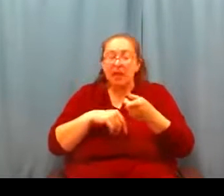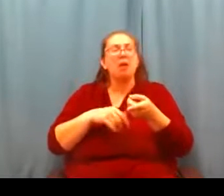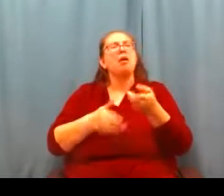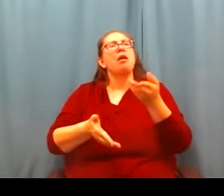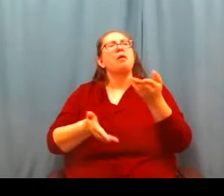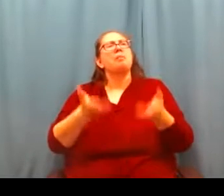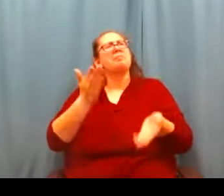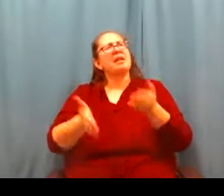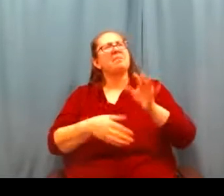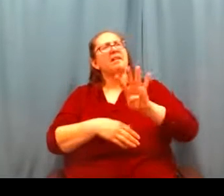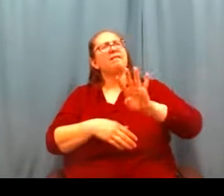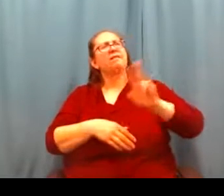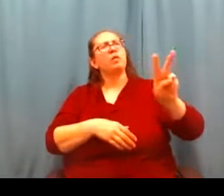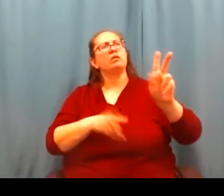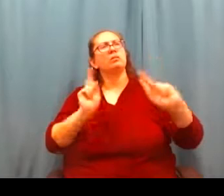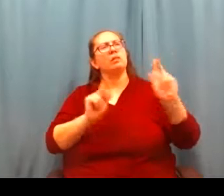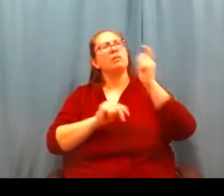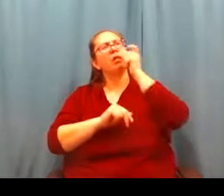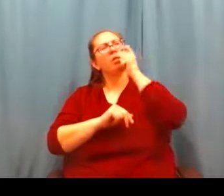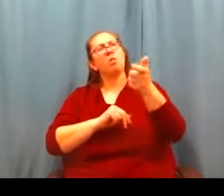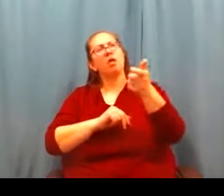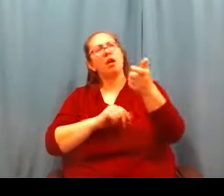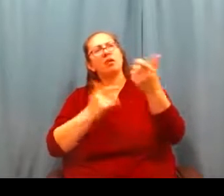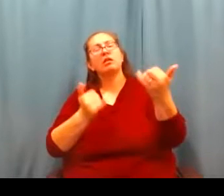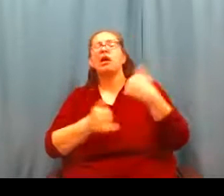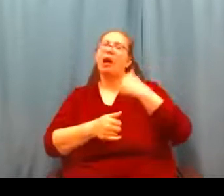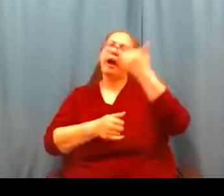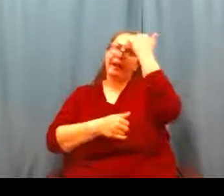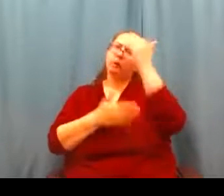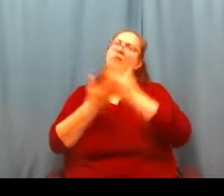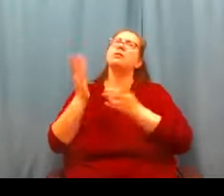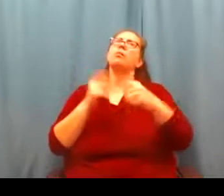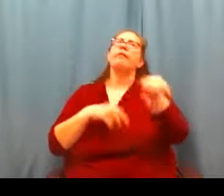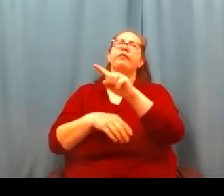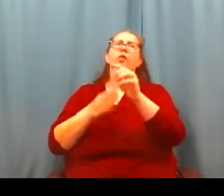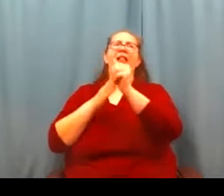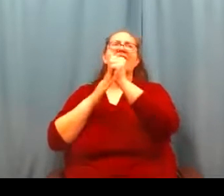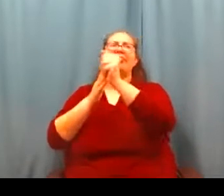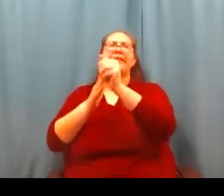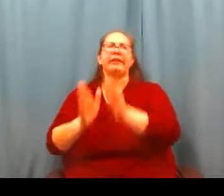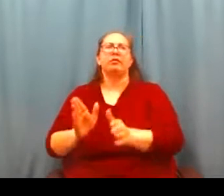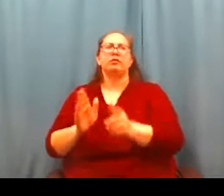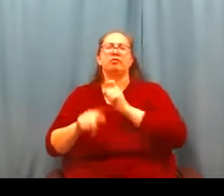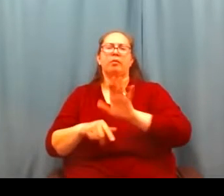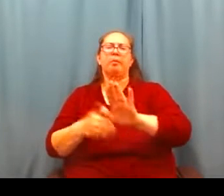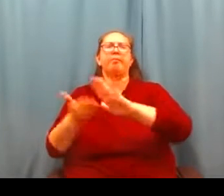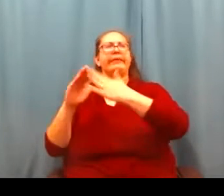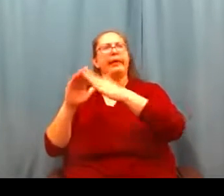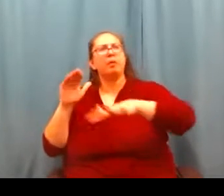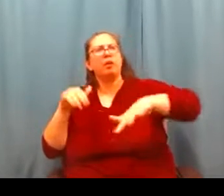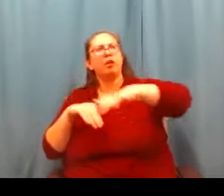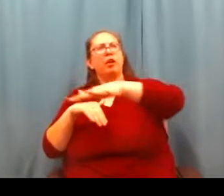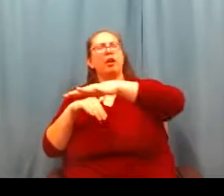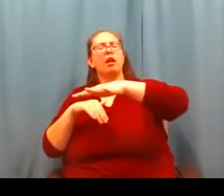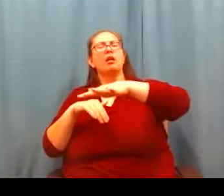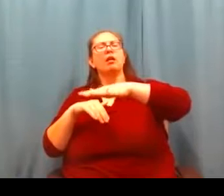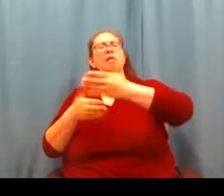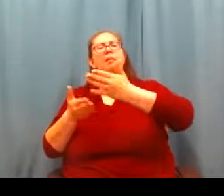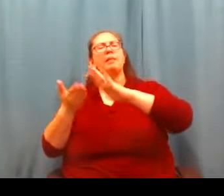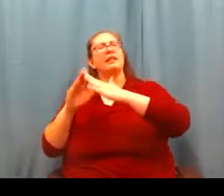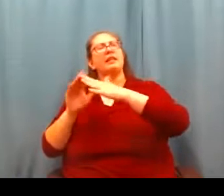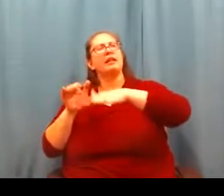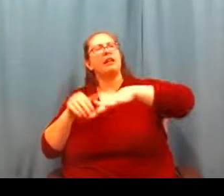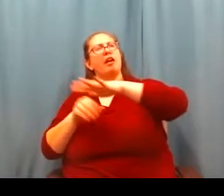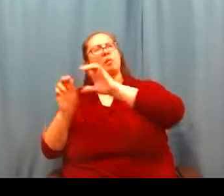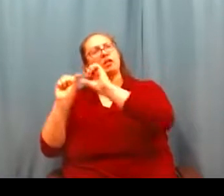about 42 people on the line. I know that some of you are leaders in your neighborhood, maybe, head of your neighborhood association or